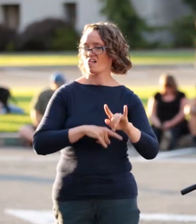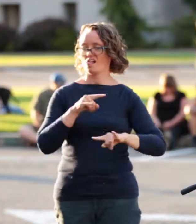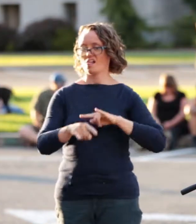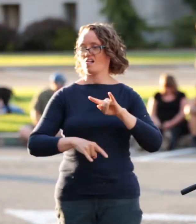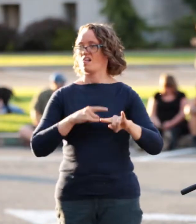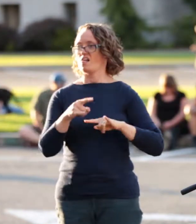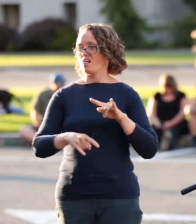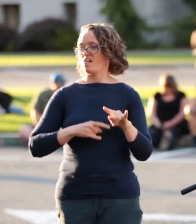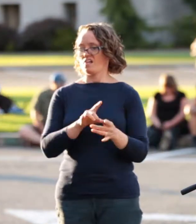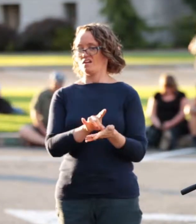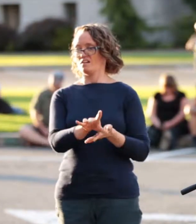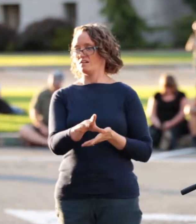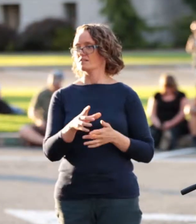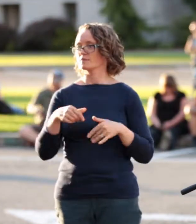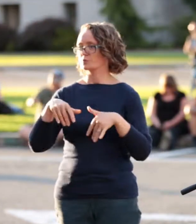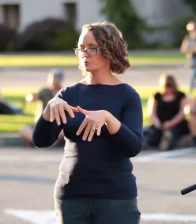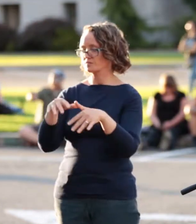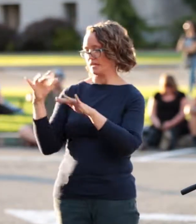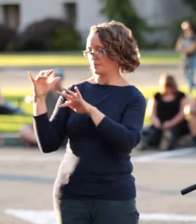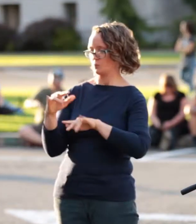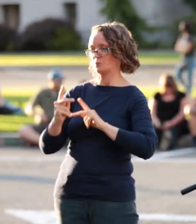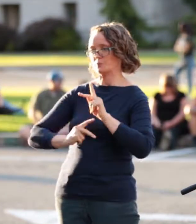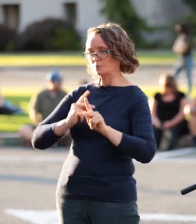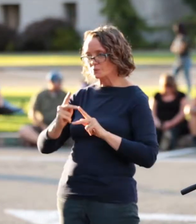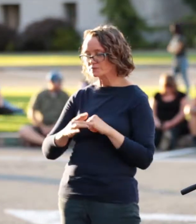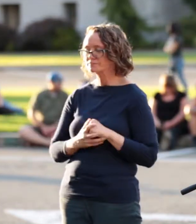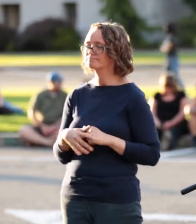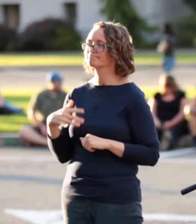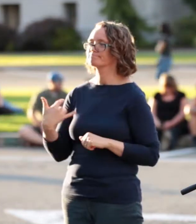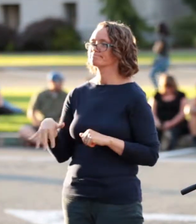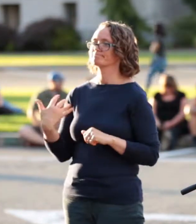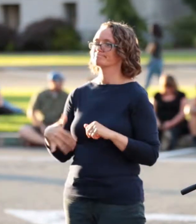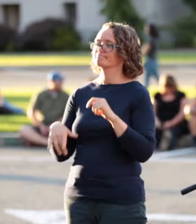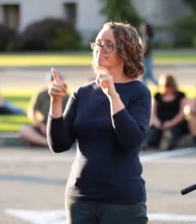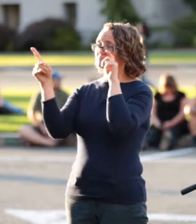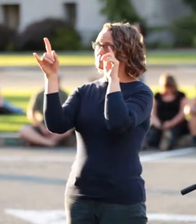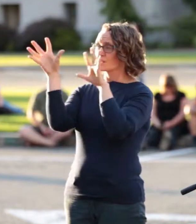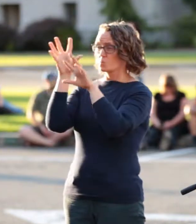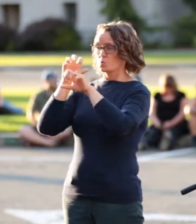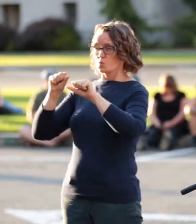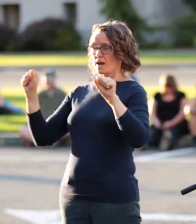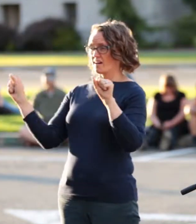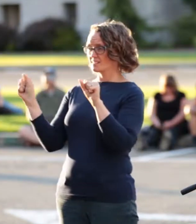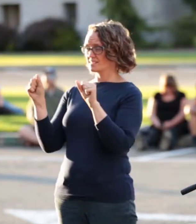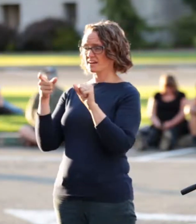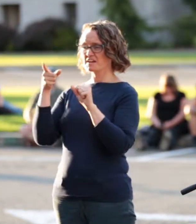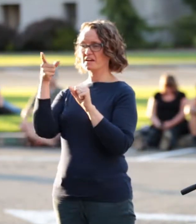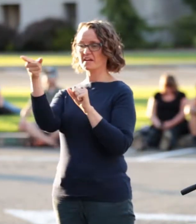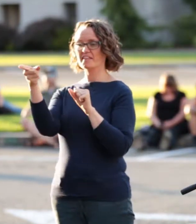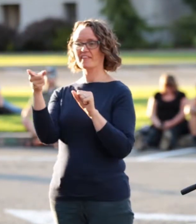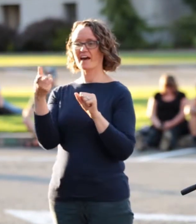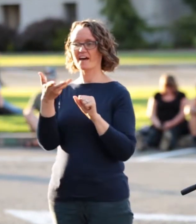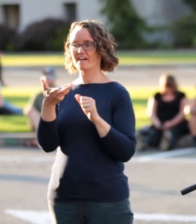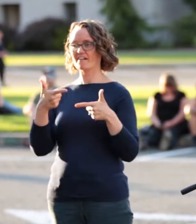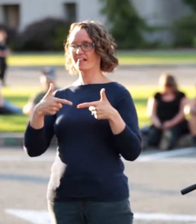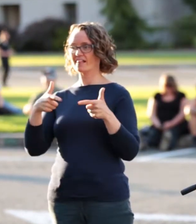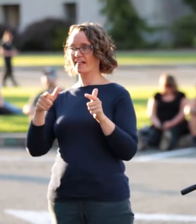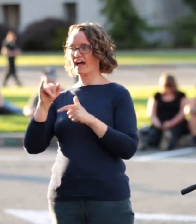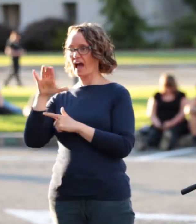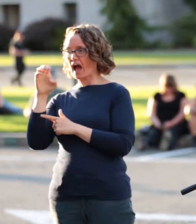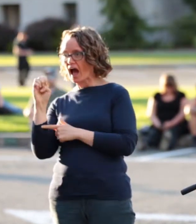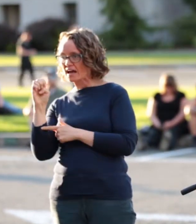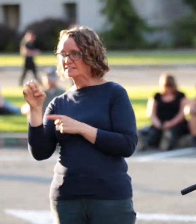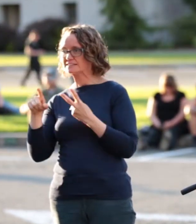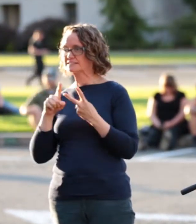immigrants. The administration has given free rein to ICE and CBP to terrorize, dehumanize, and abuse